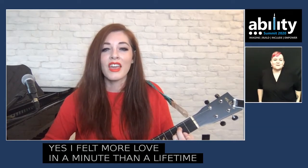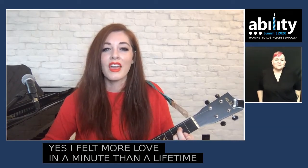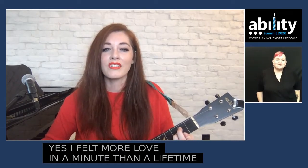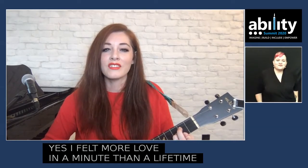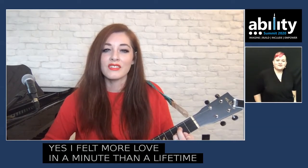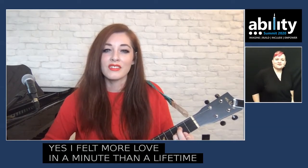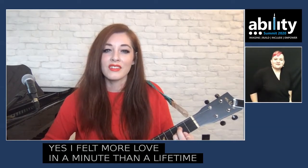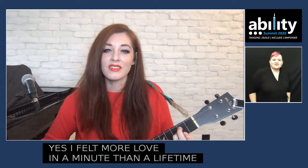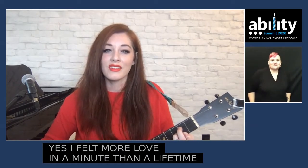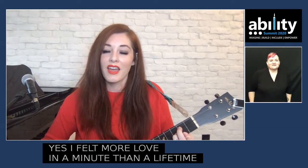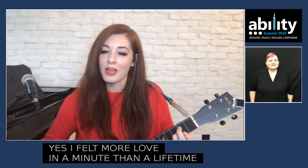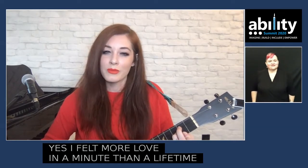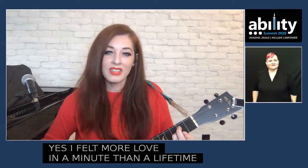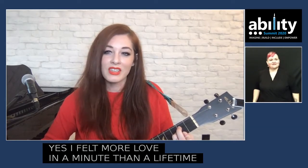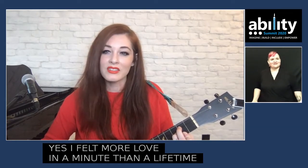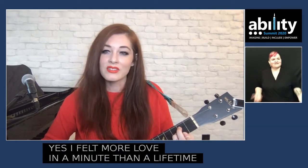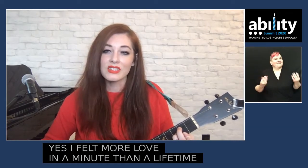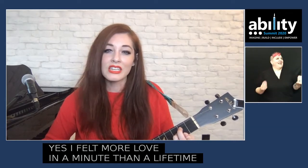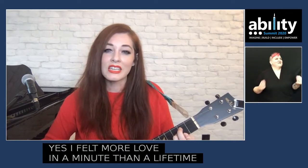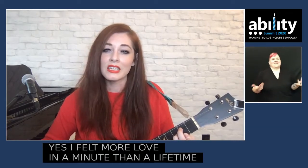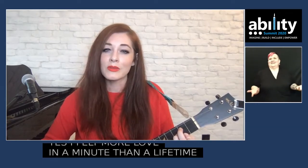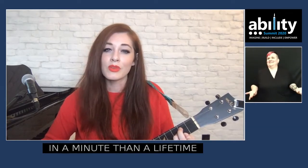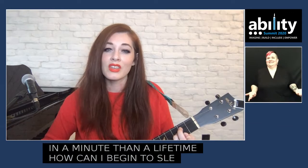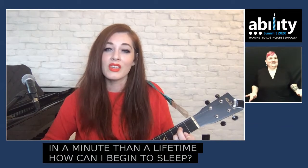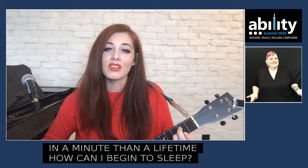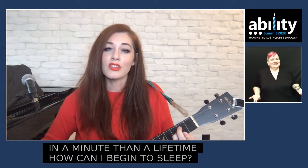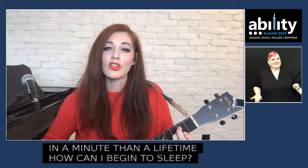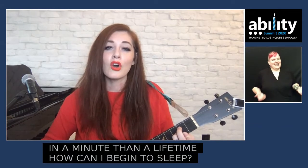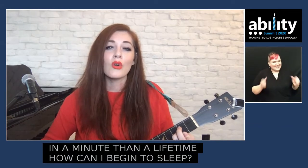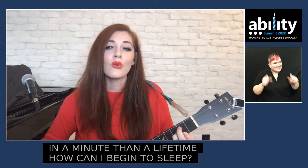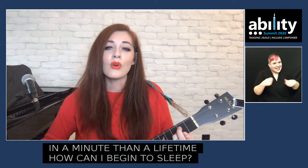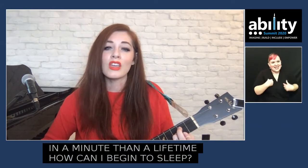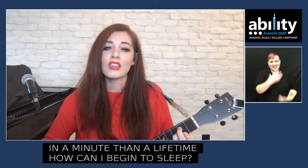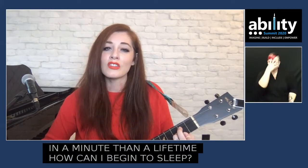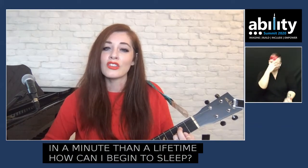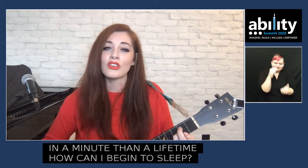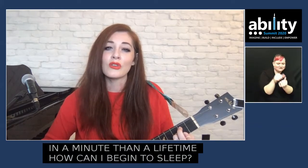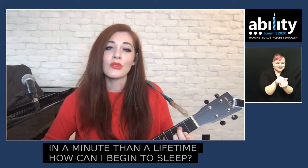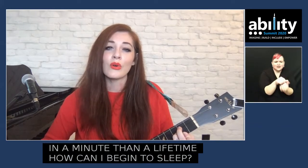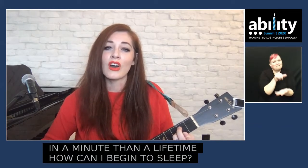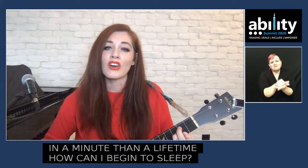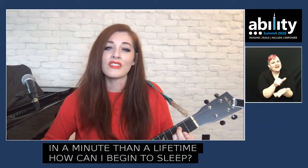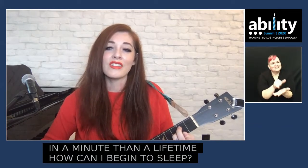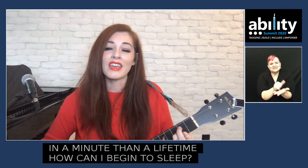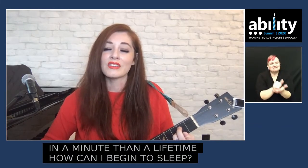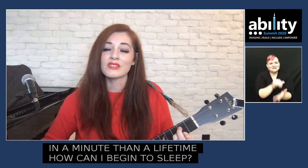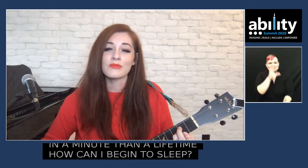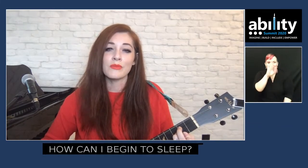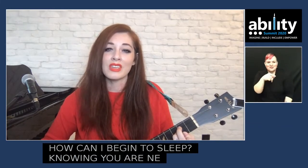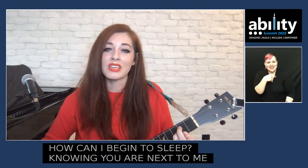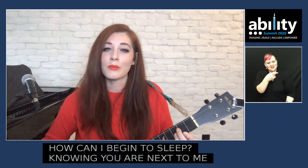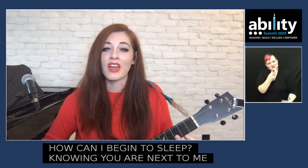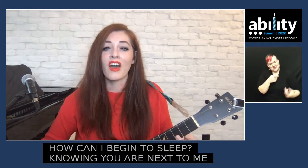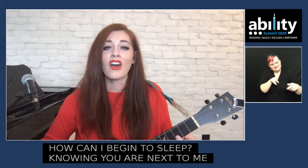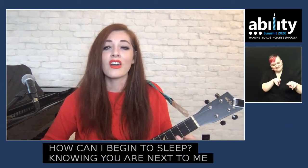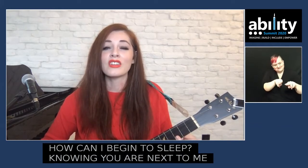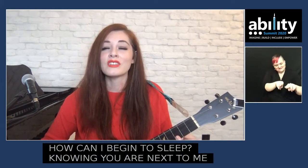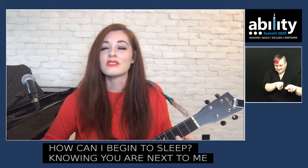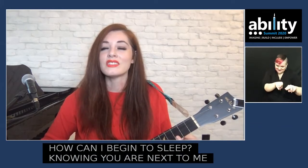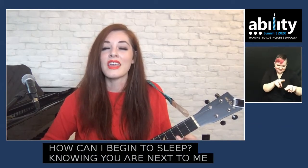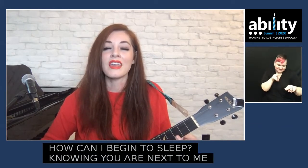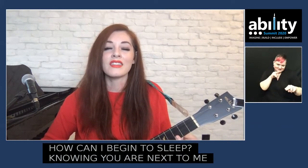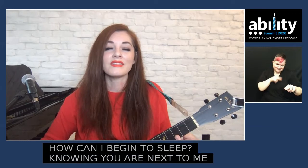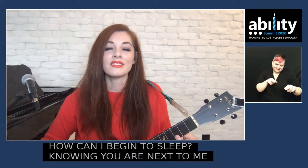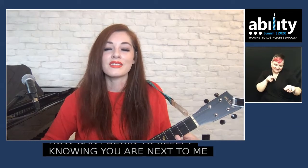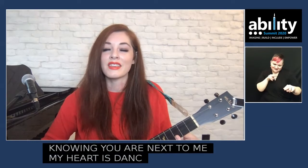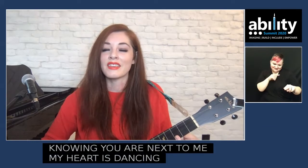How can I begin to sleep knowing you are next to me? My heart